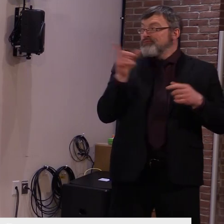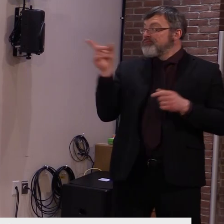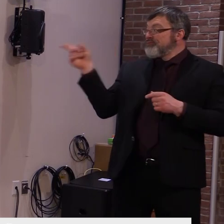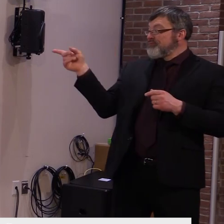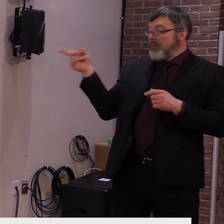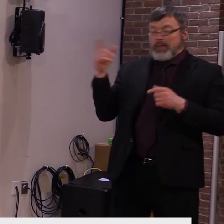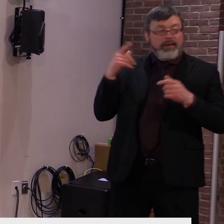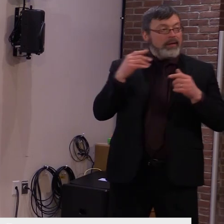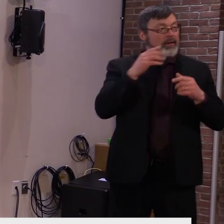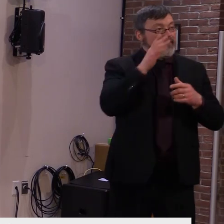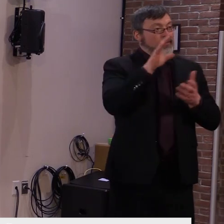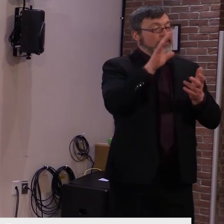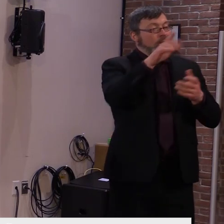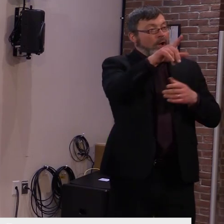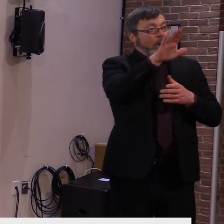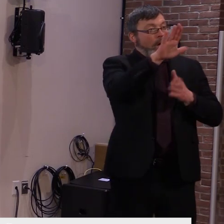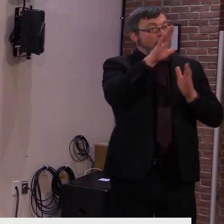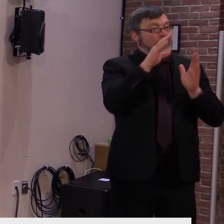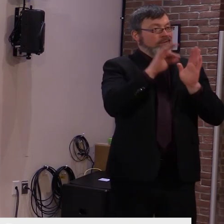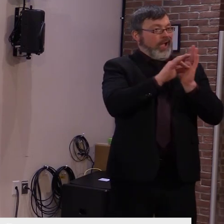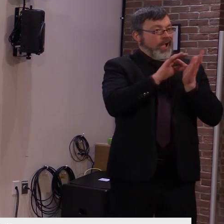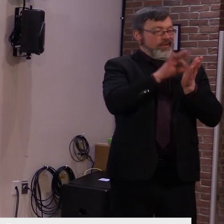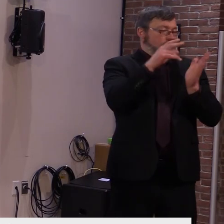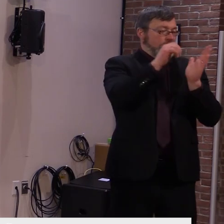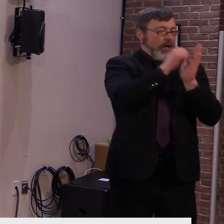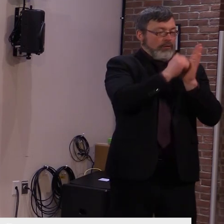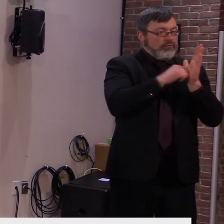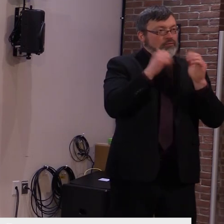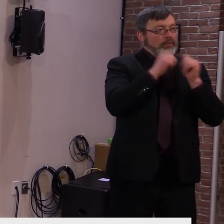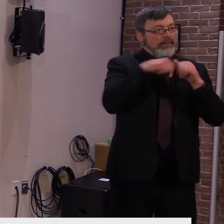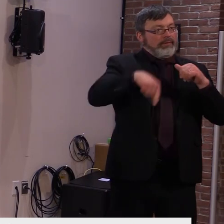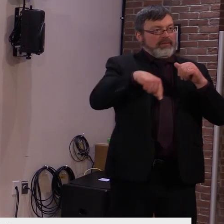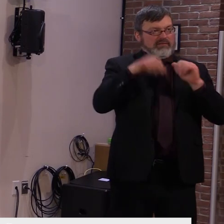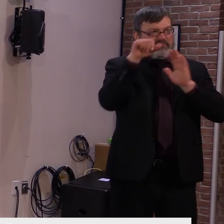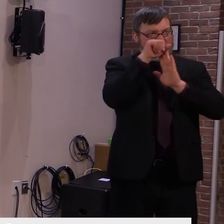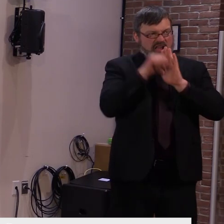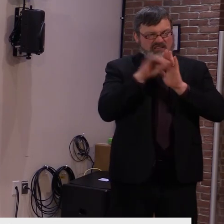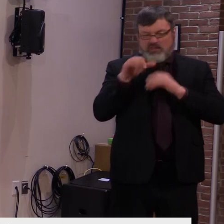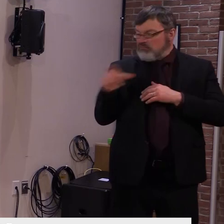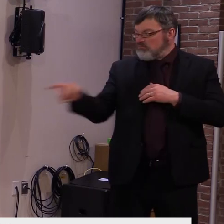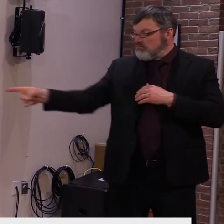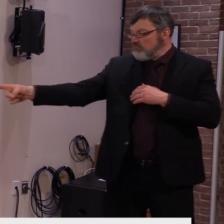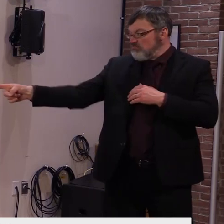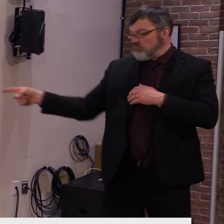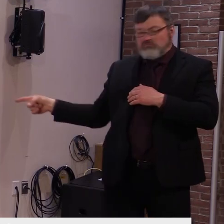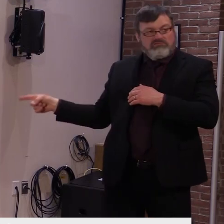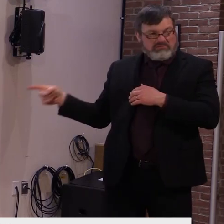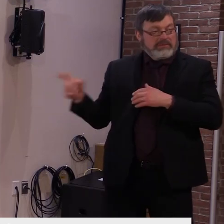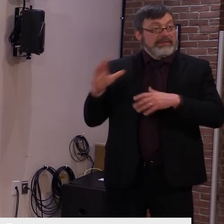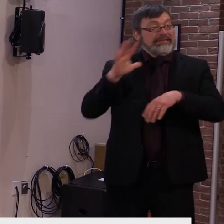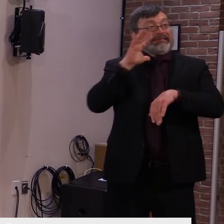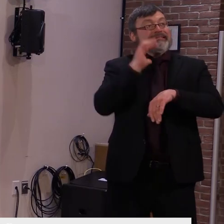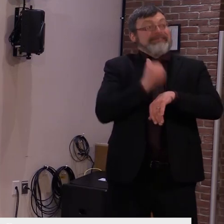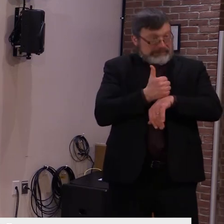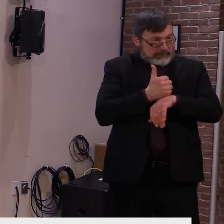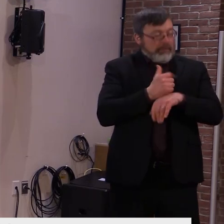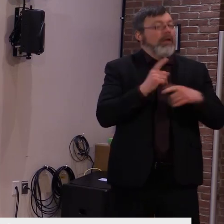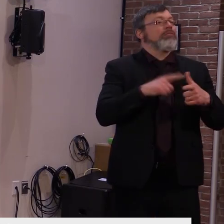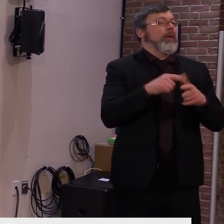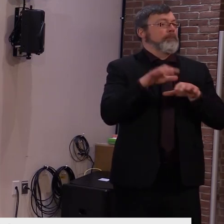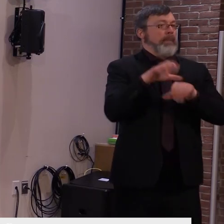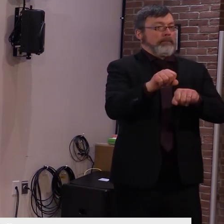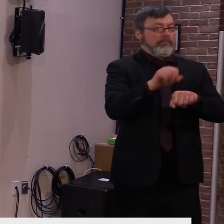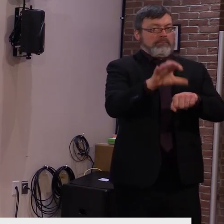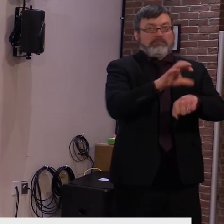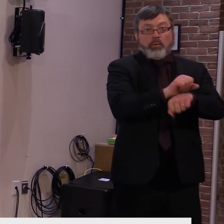healthvermont.gov/myvaccine. The call center for homebound individuals is now active. If you are homebound and have not already